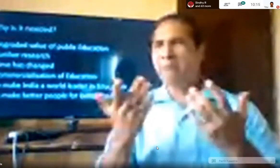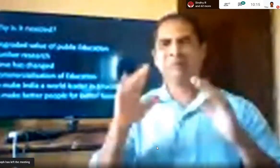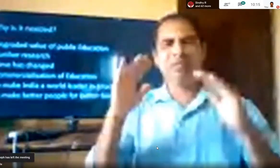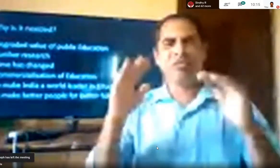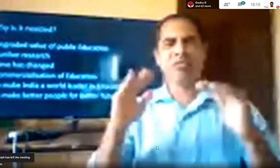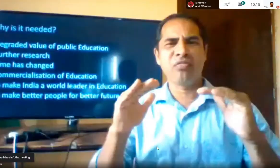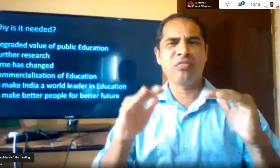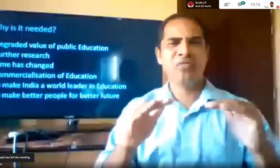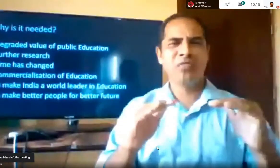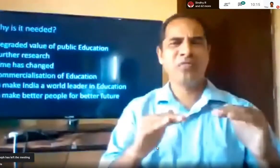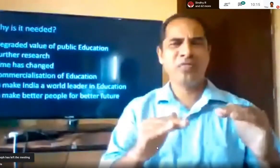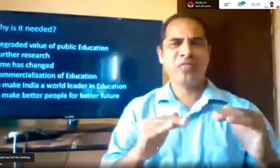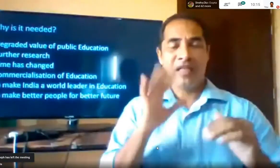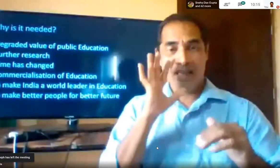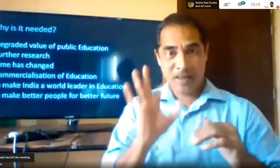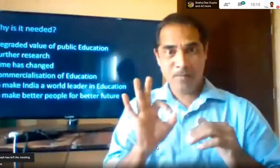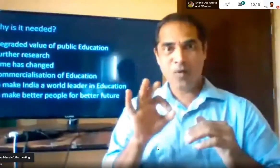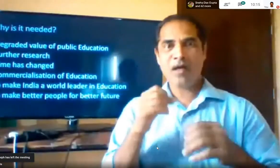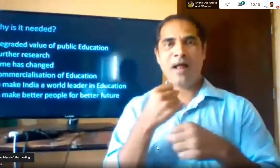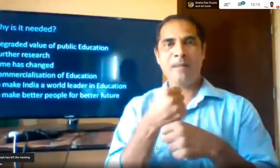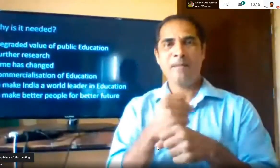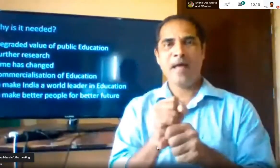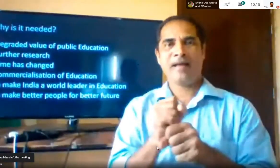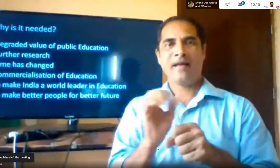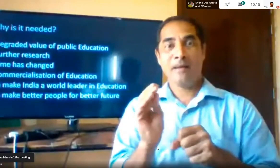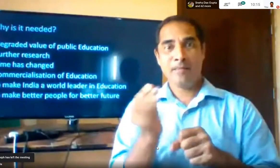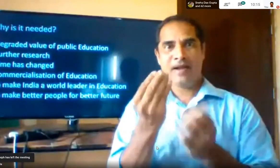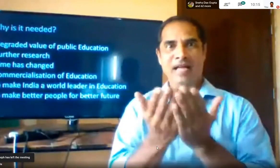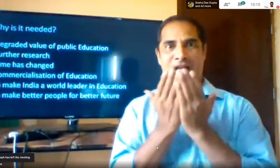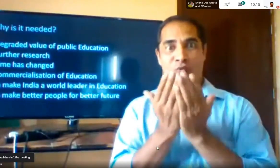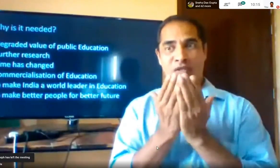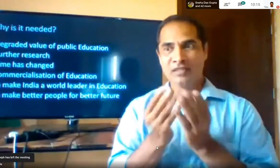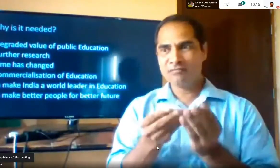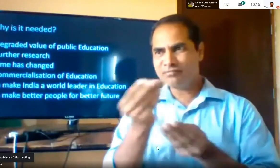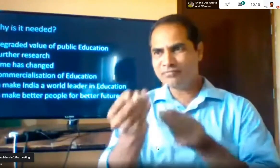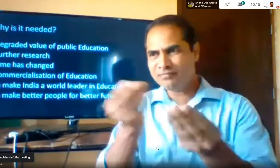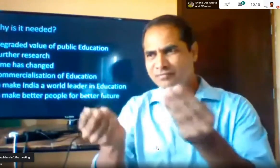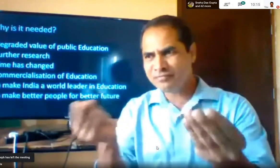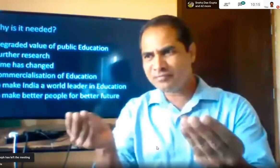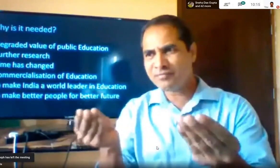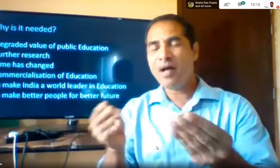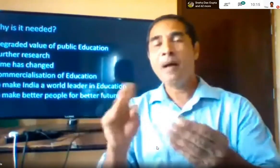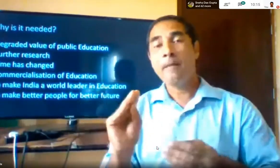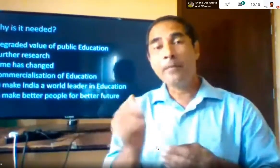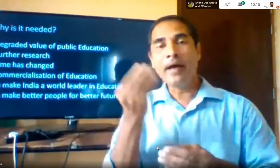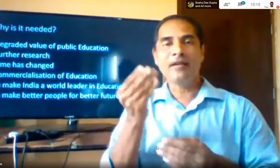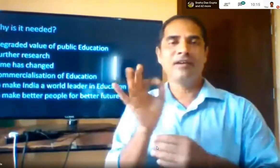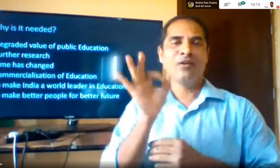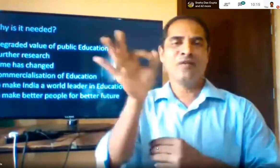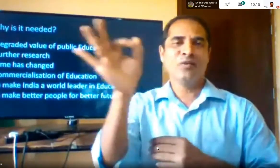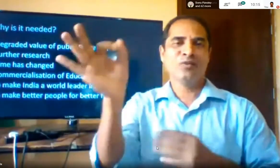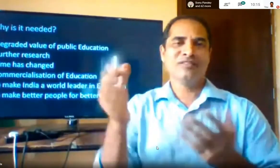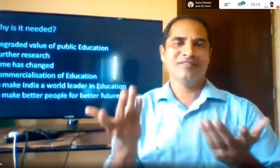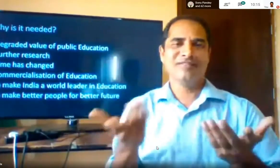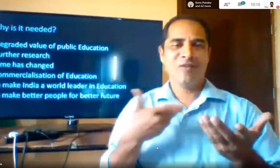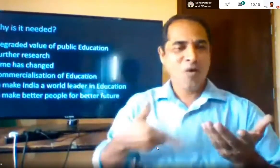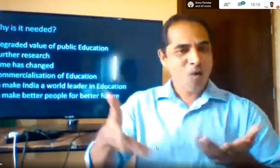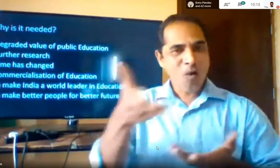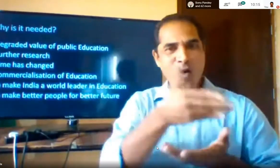So government want India to be a better place for the education, to give education for everyone